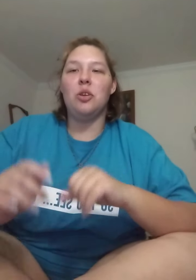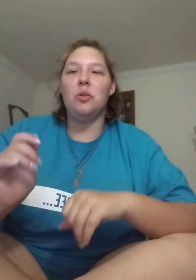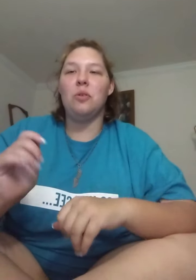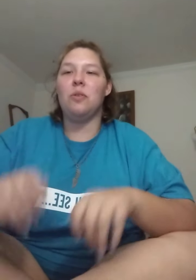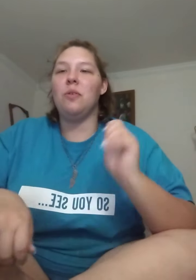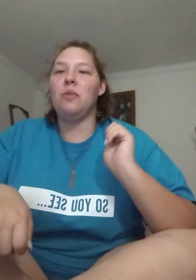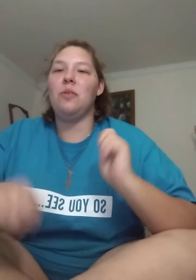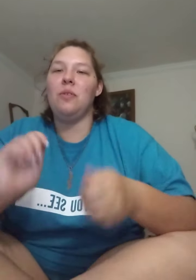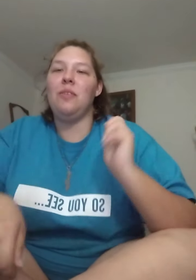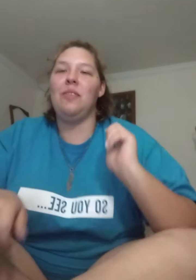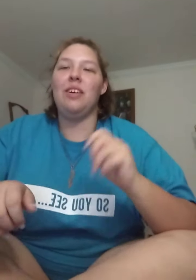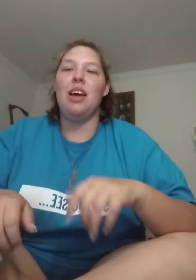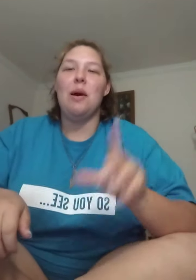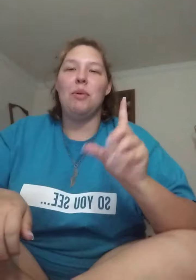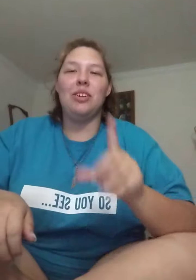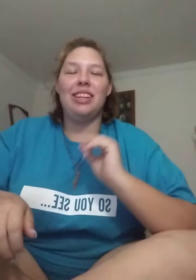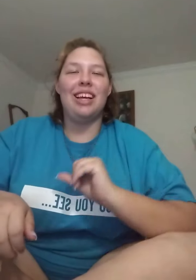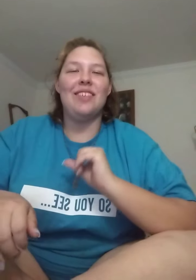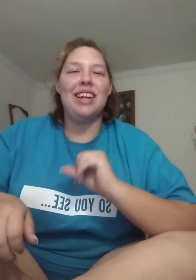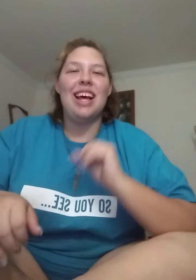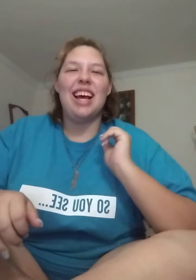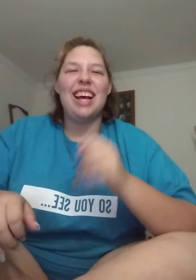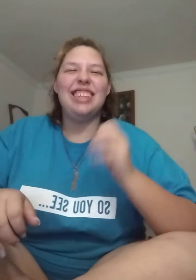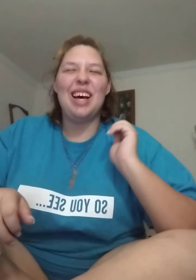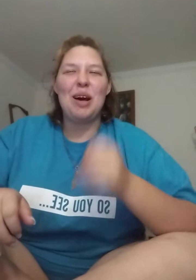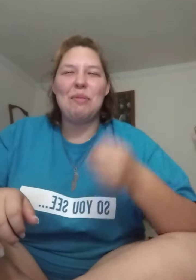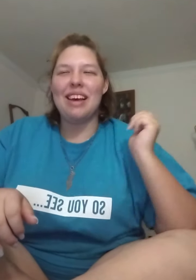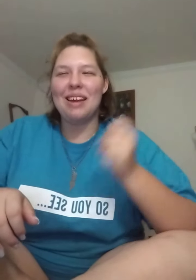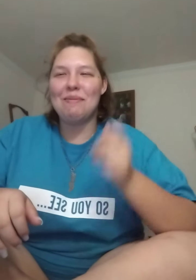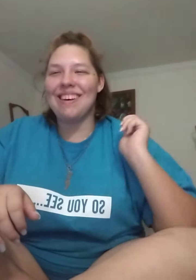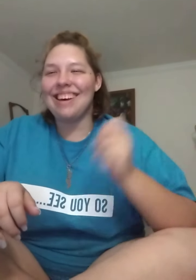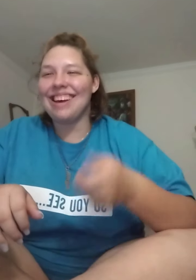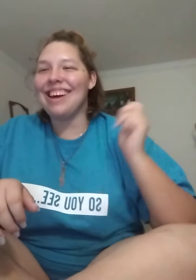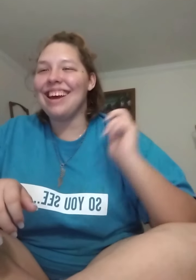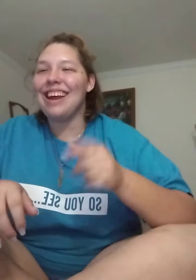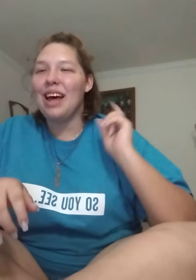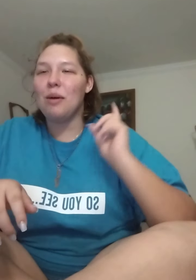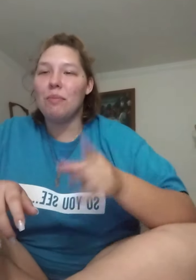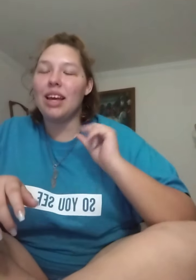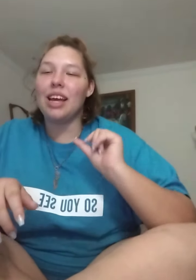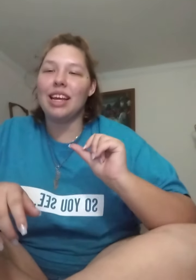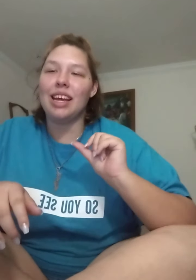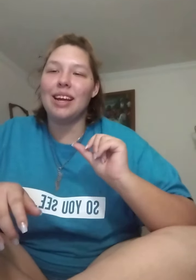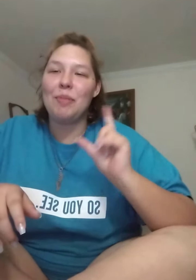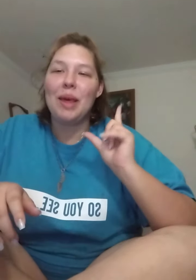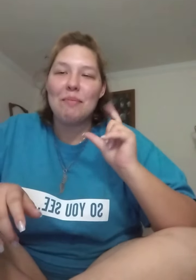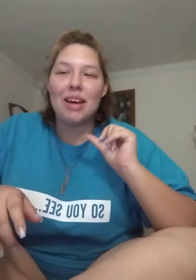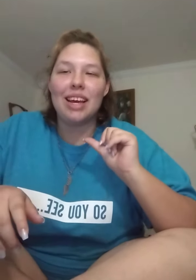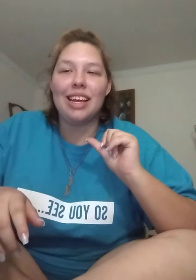you, put your loving hand out, baby. I'm begging, begging